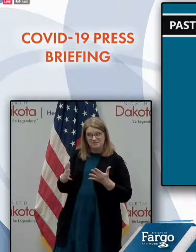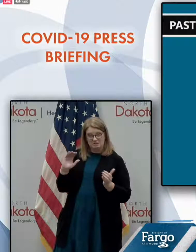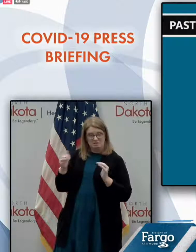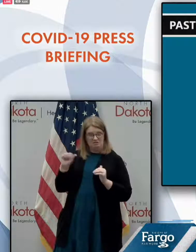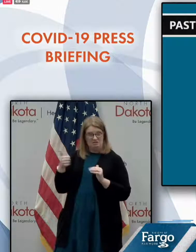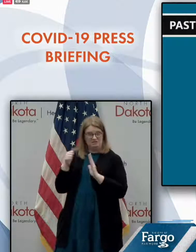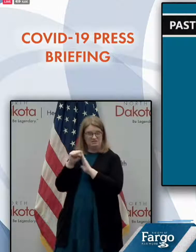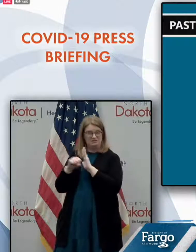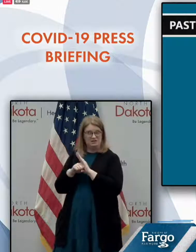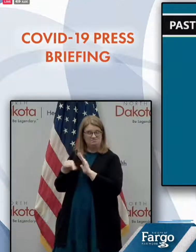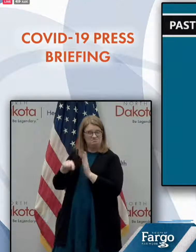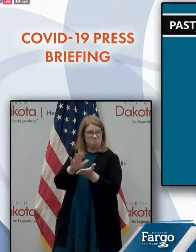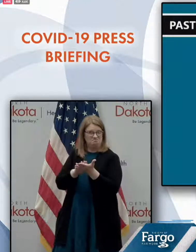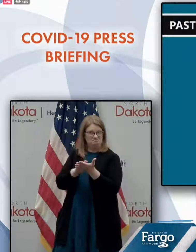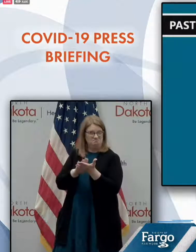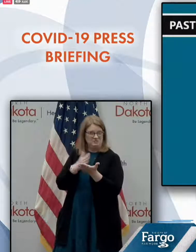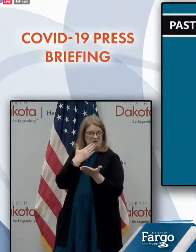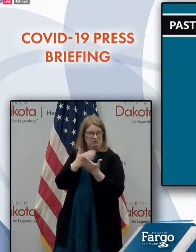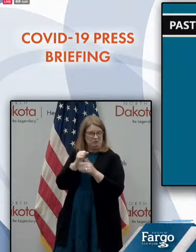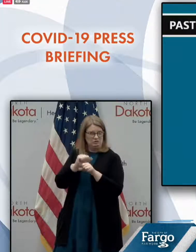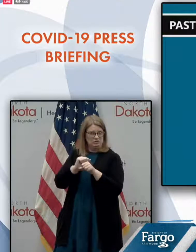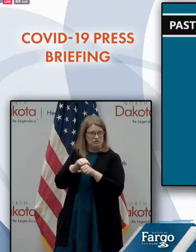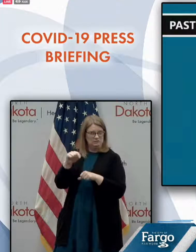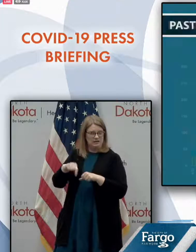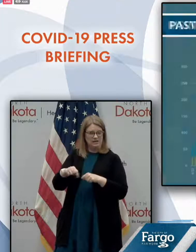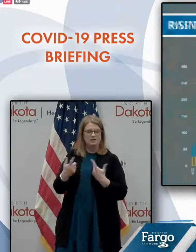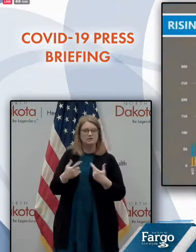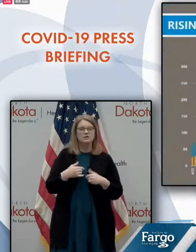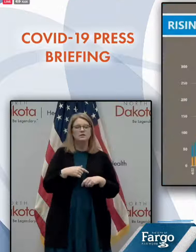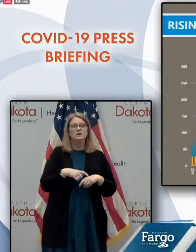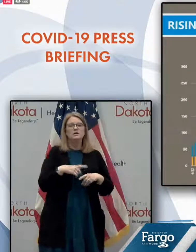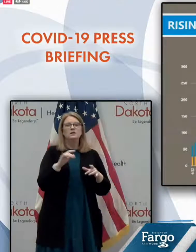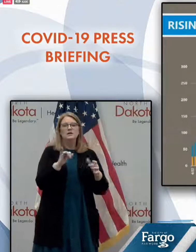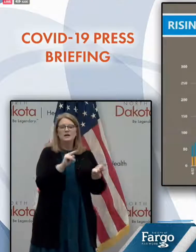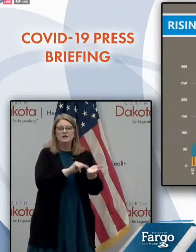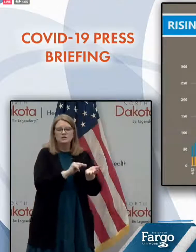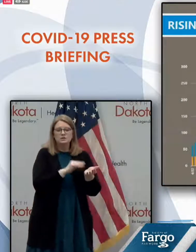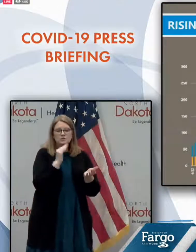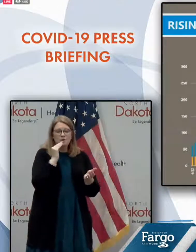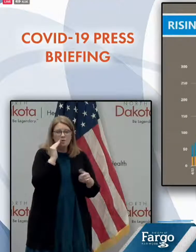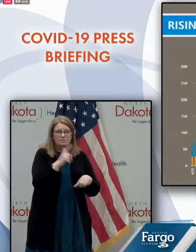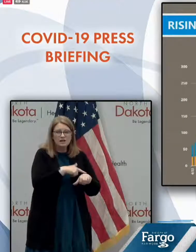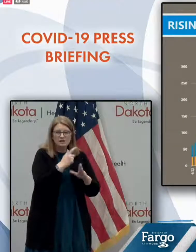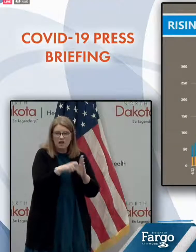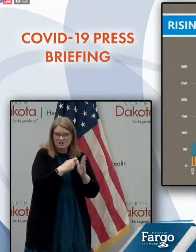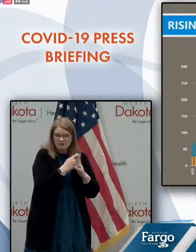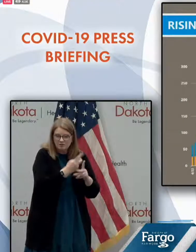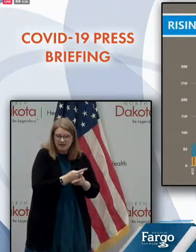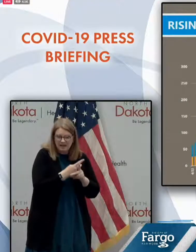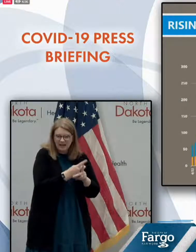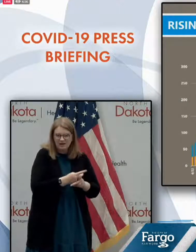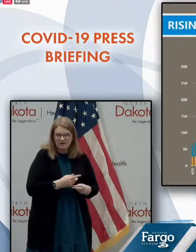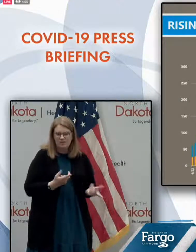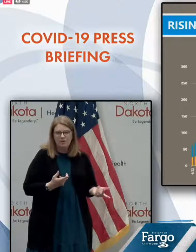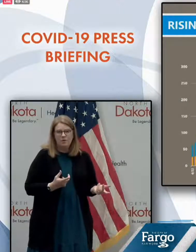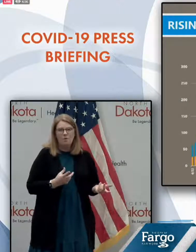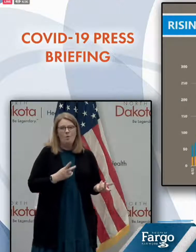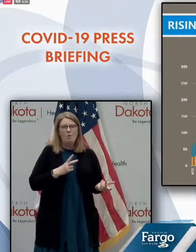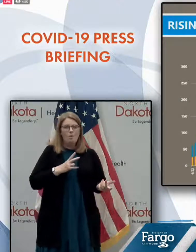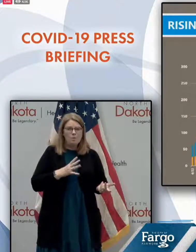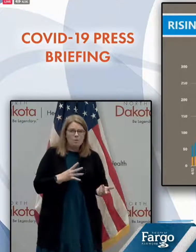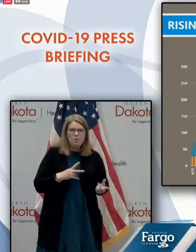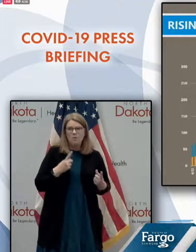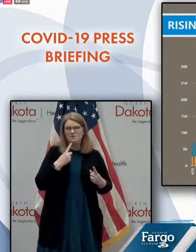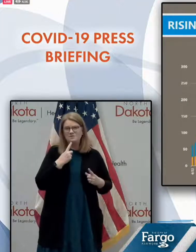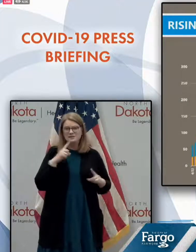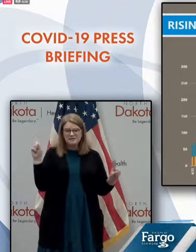states. Long-term care is also an area of concern. We had a great success story in long-term care because